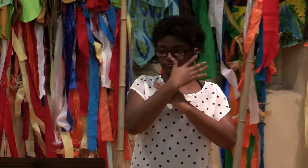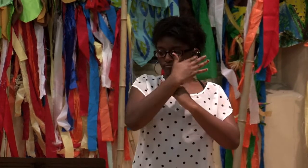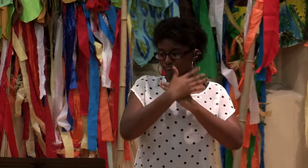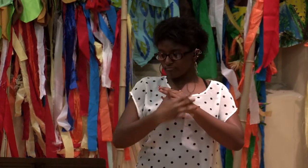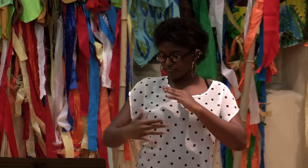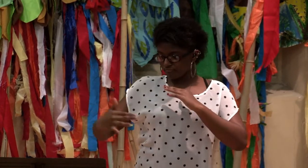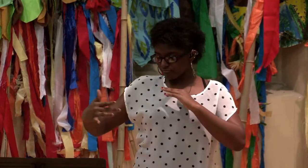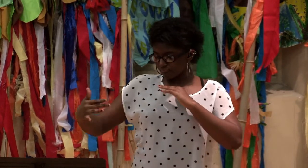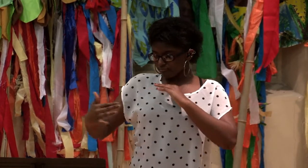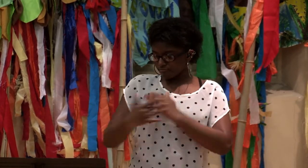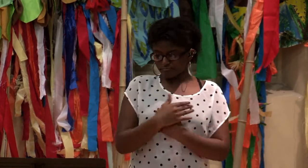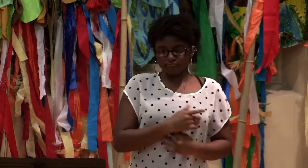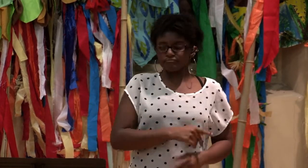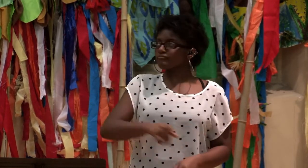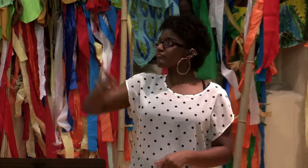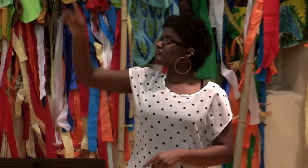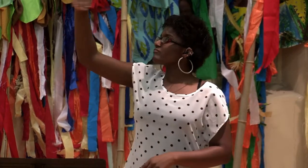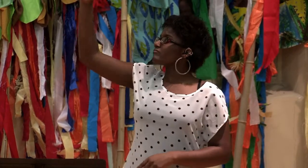beach.